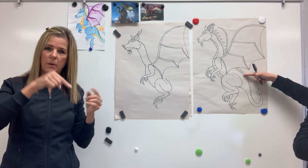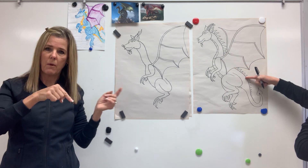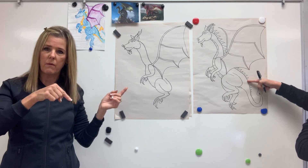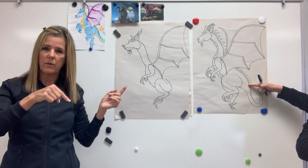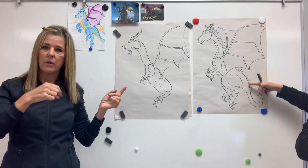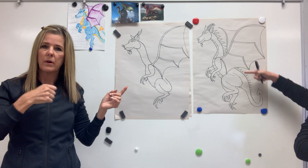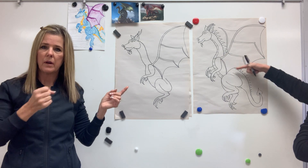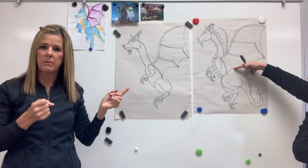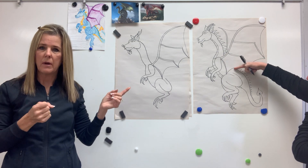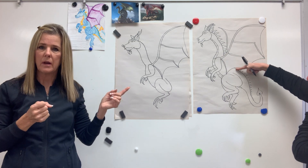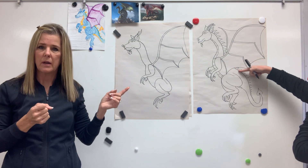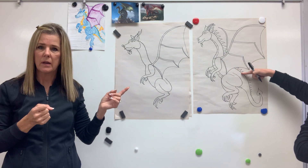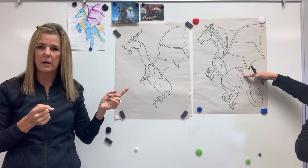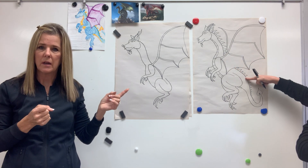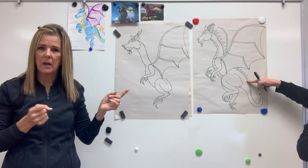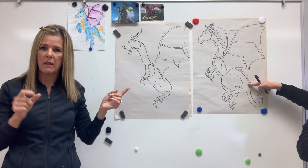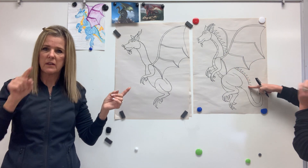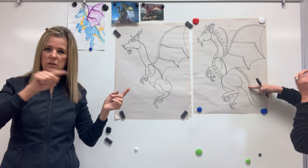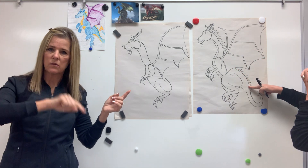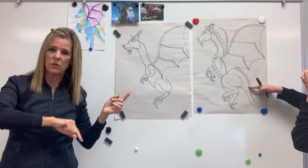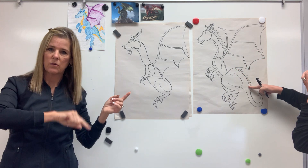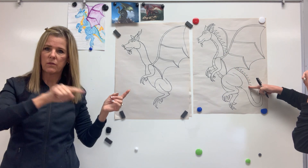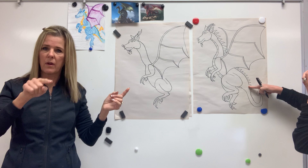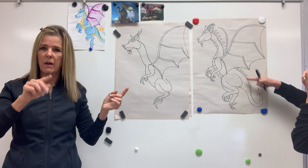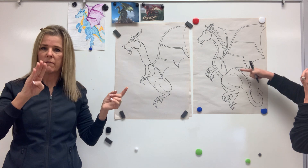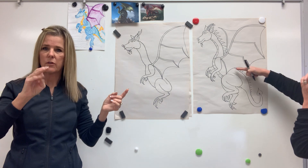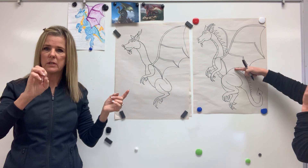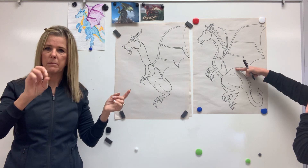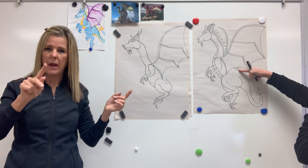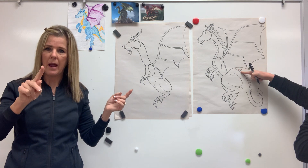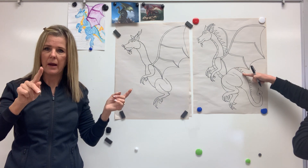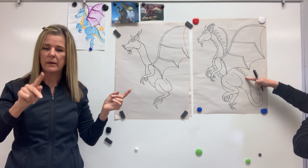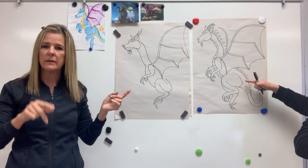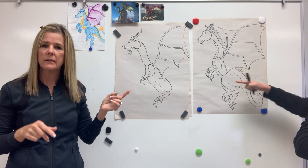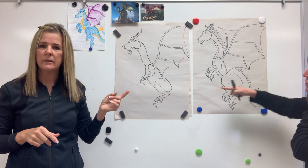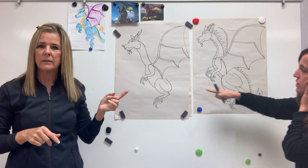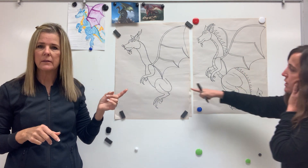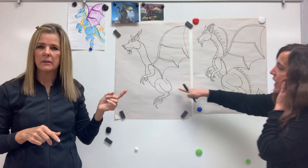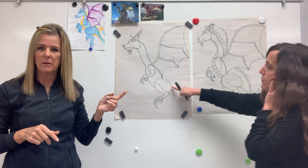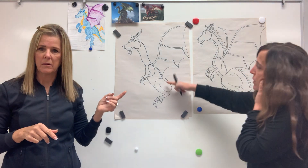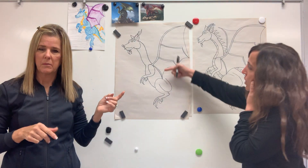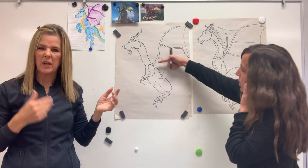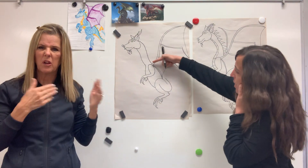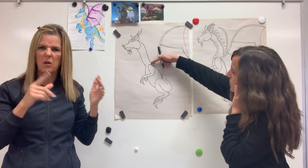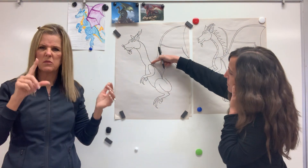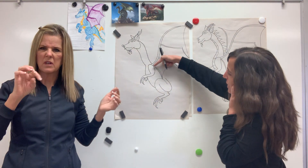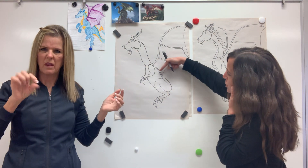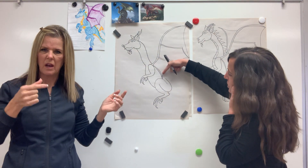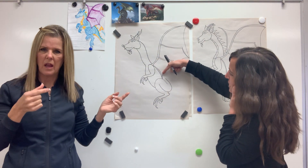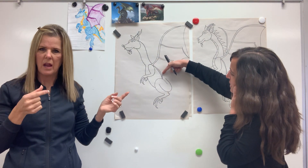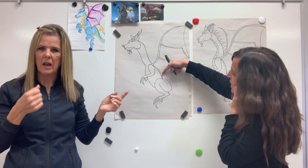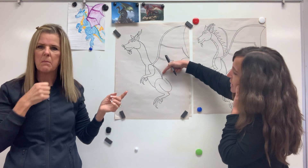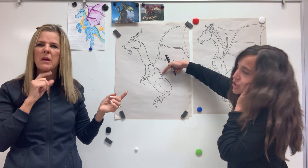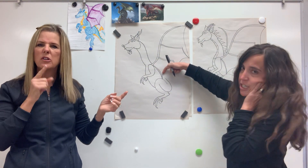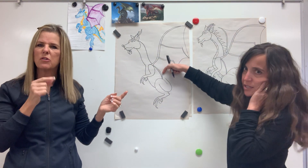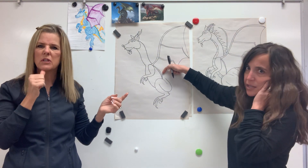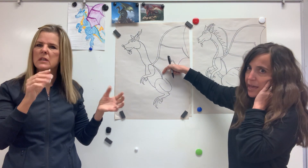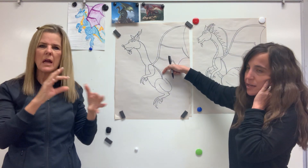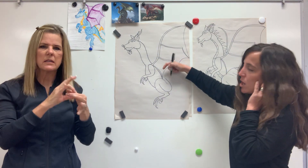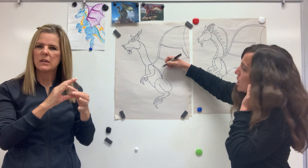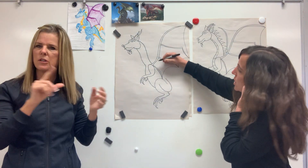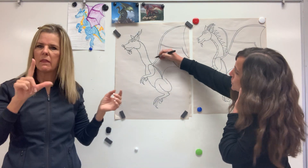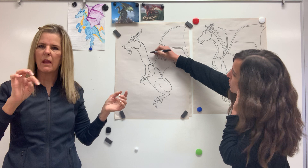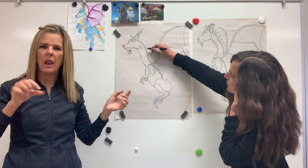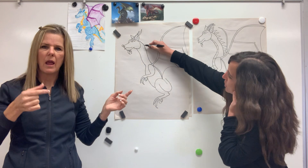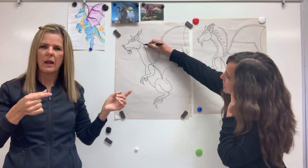I'm gonna make this this curve line for his back. It's gonna be pretty close to the leg, but look, I'm gonna make sure it's not touching the